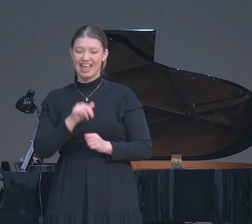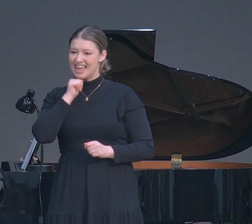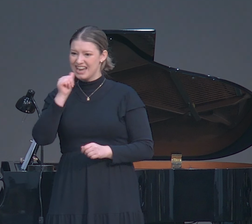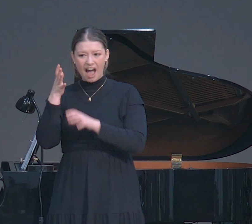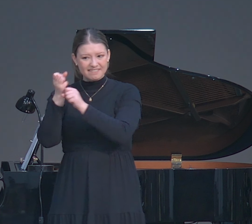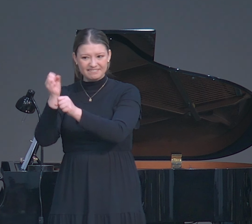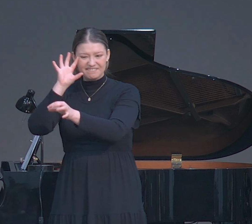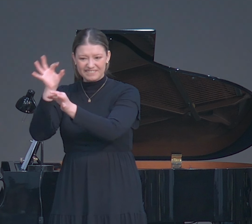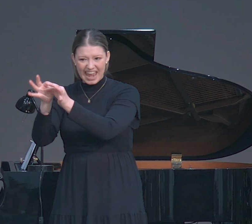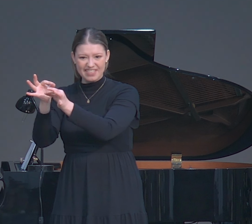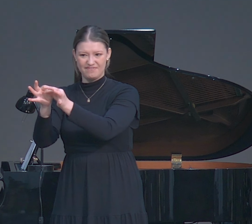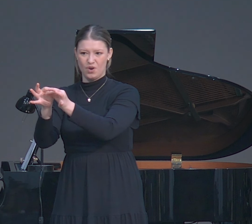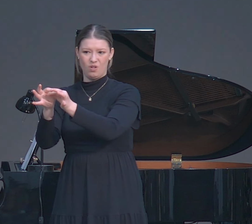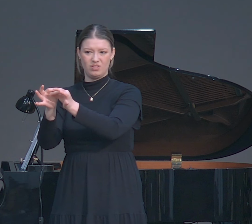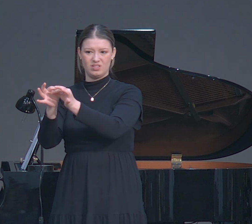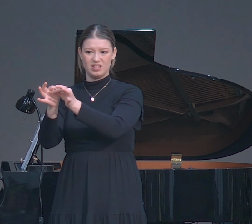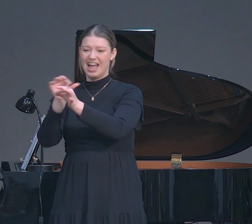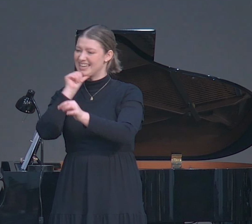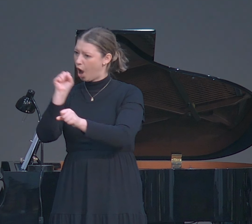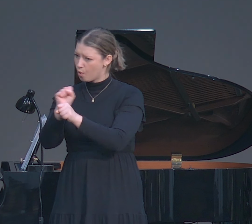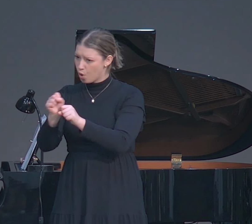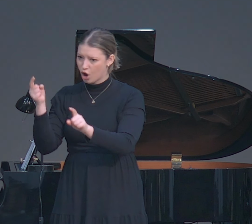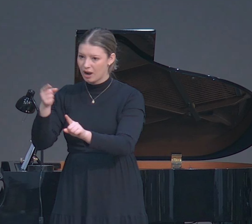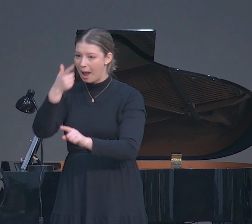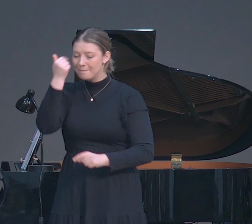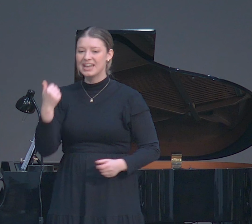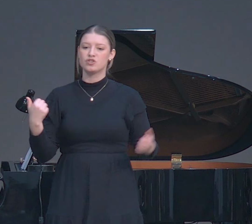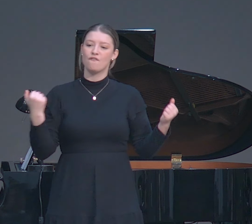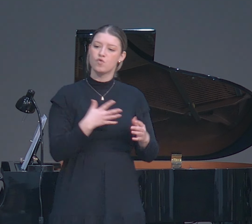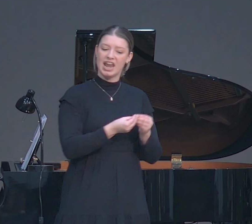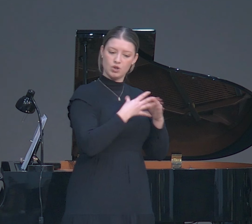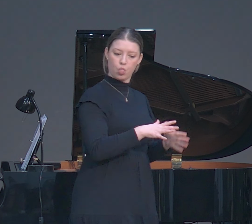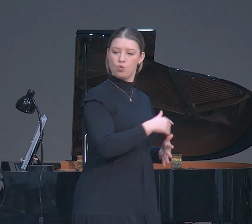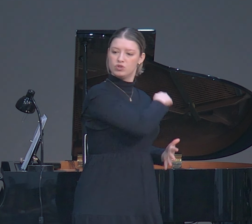too afraid to lose what they have in this life.